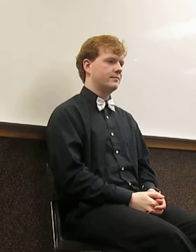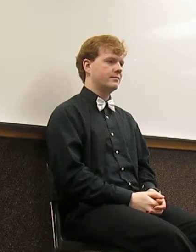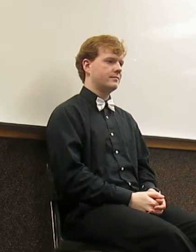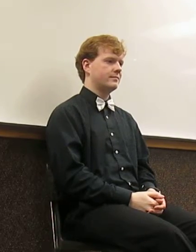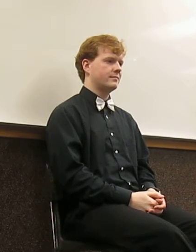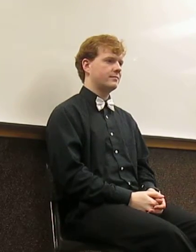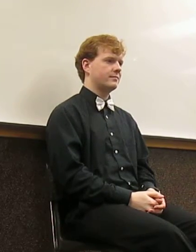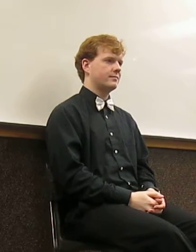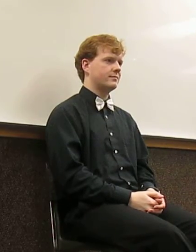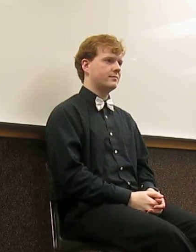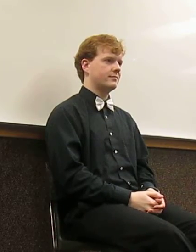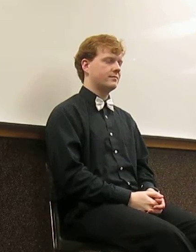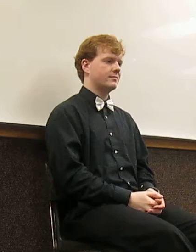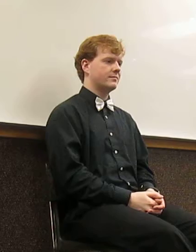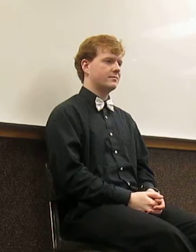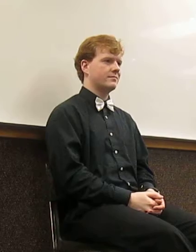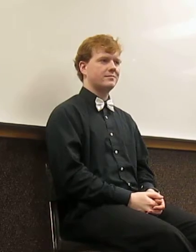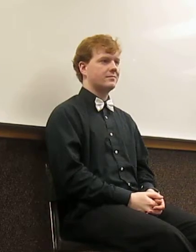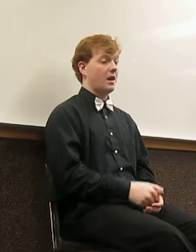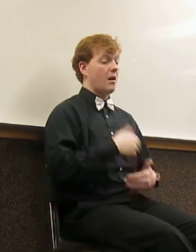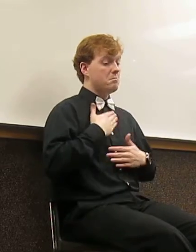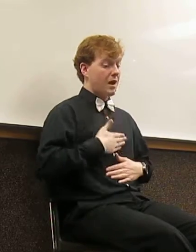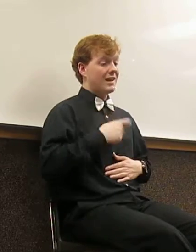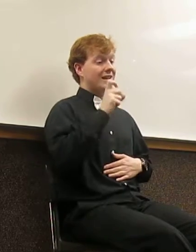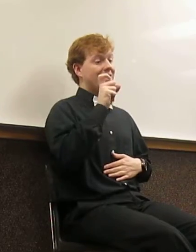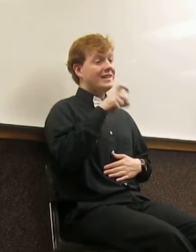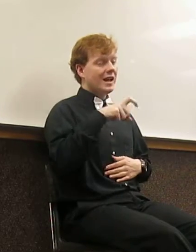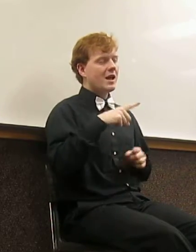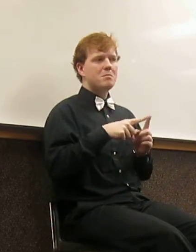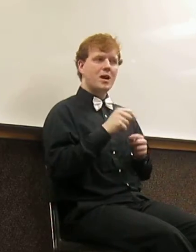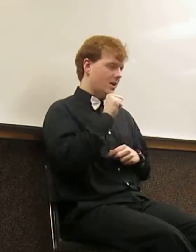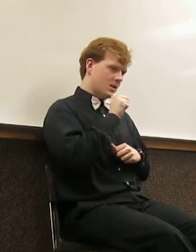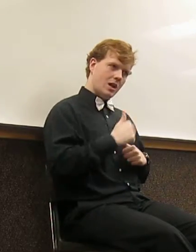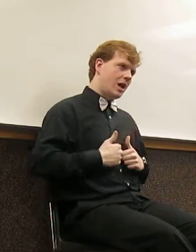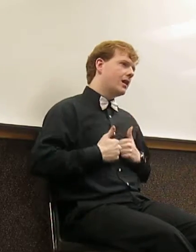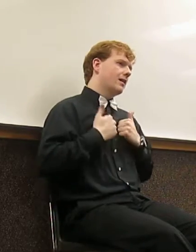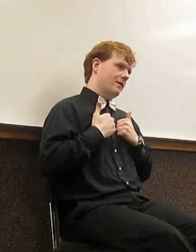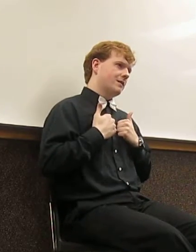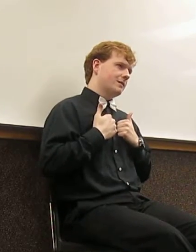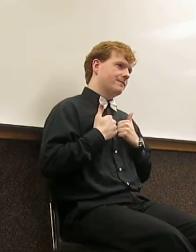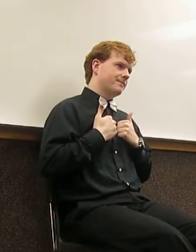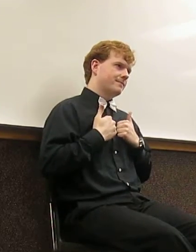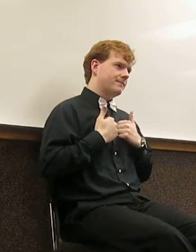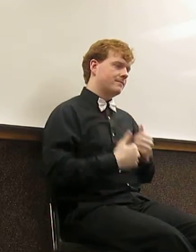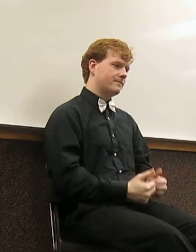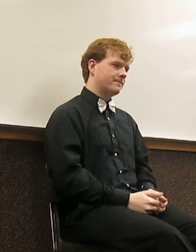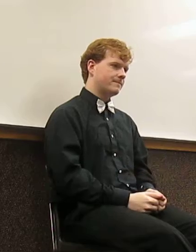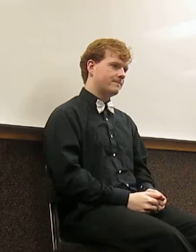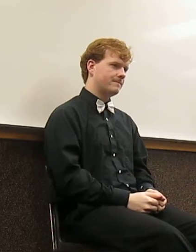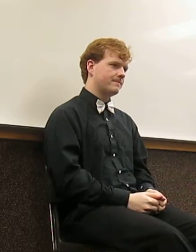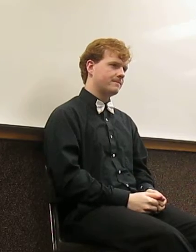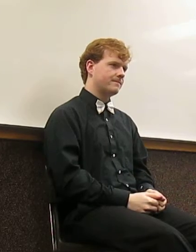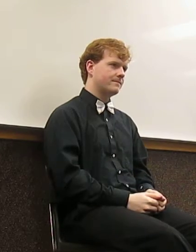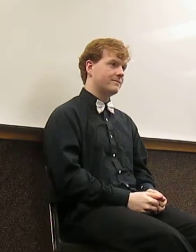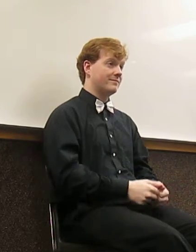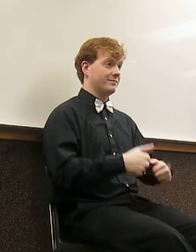These are non-living substances needed by the body to work properly. A mineral is